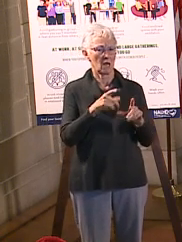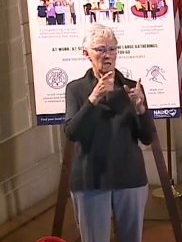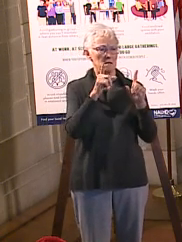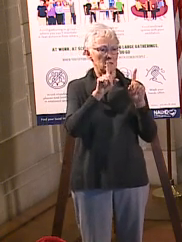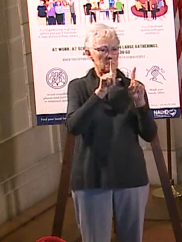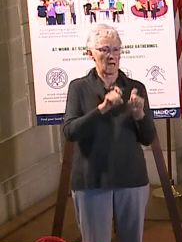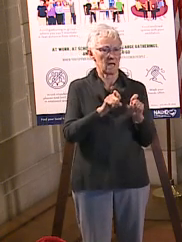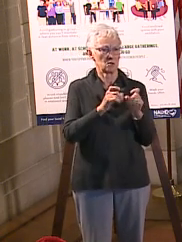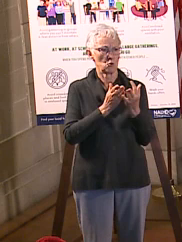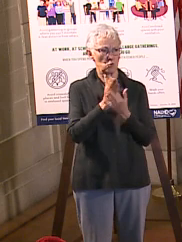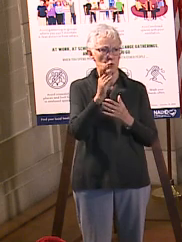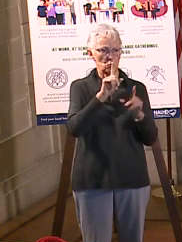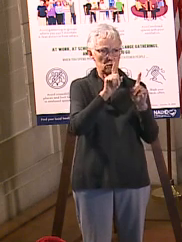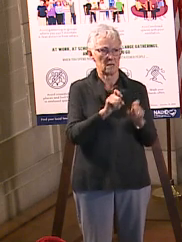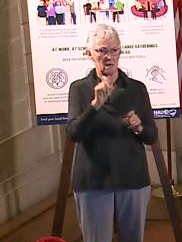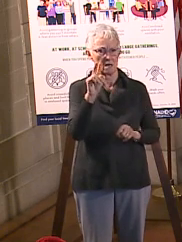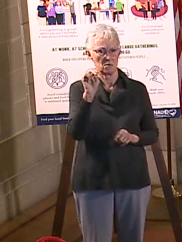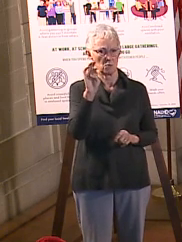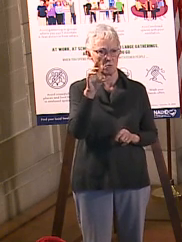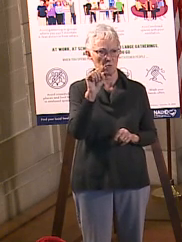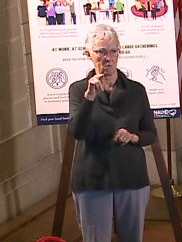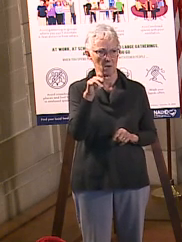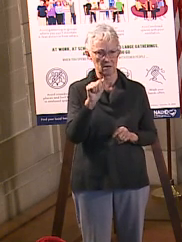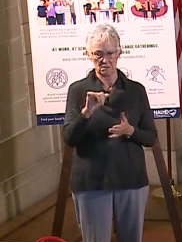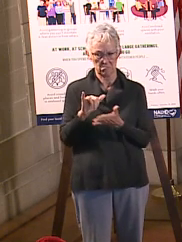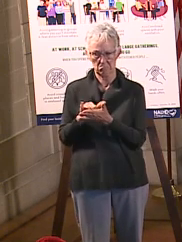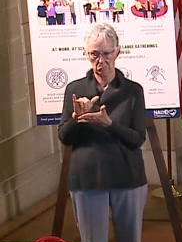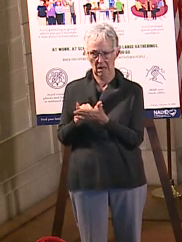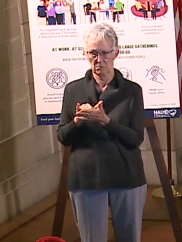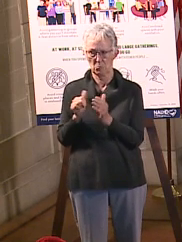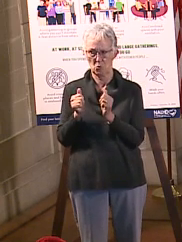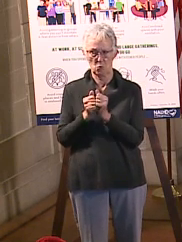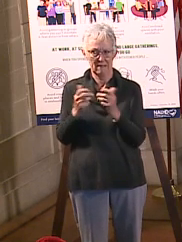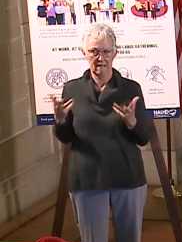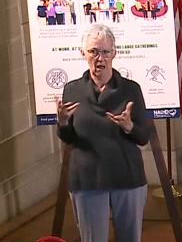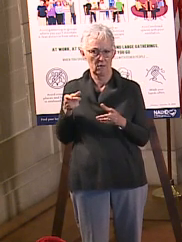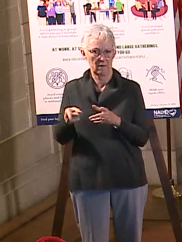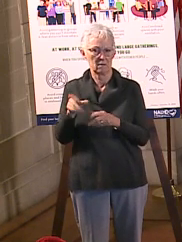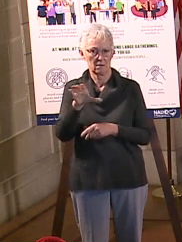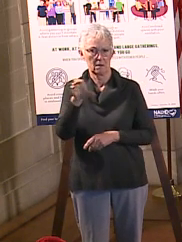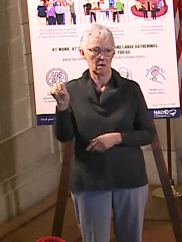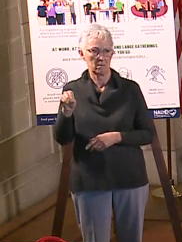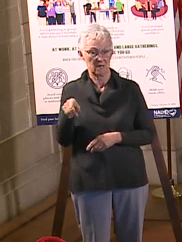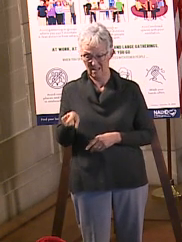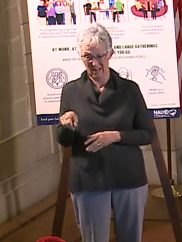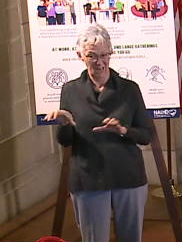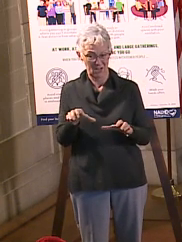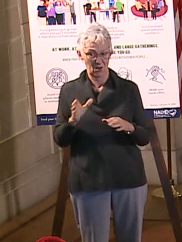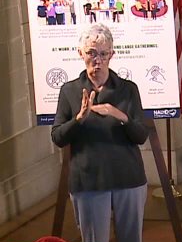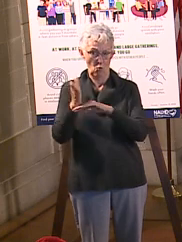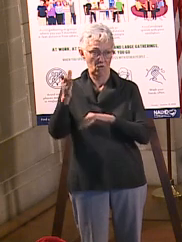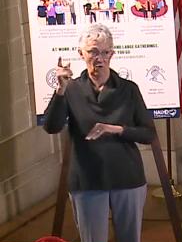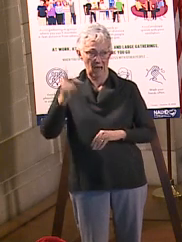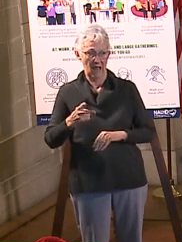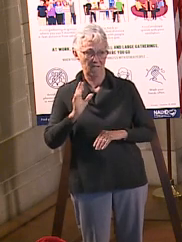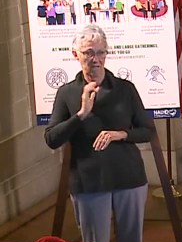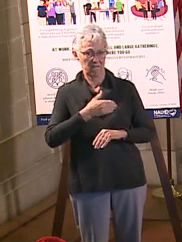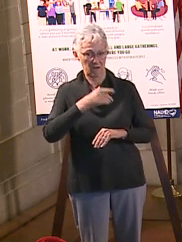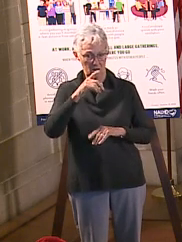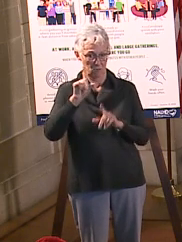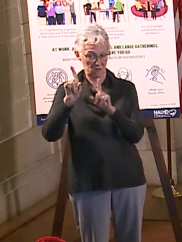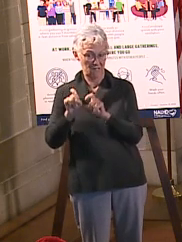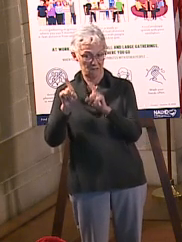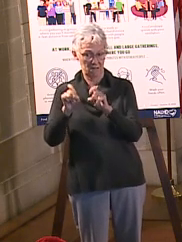have been possible otherwise. At one point, during the summer, Test Nebraska was over half of all the tests we did here in Nebraska. If we didn't have